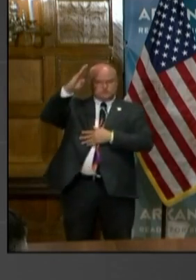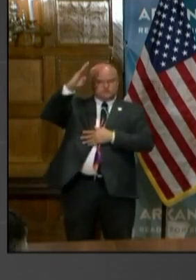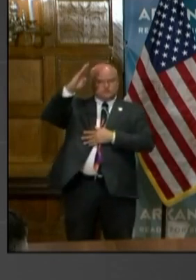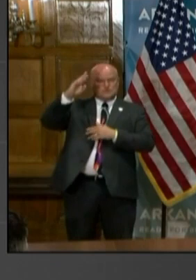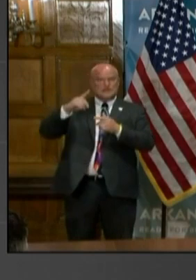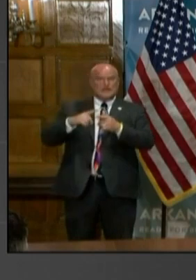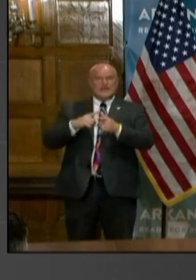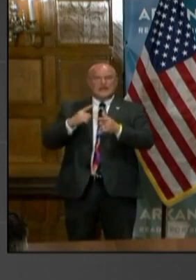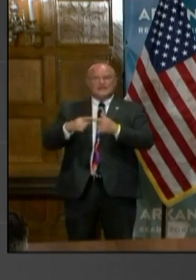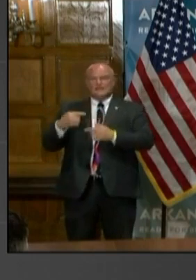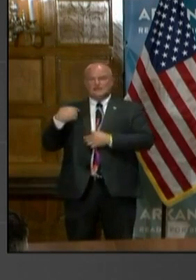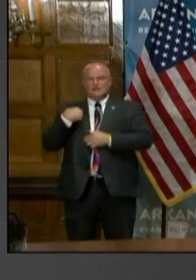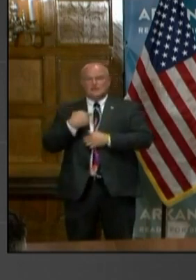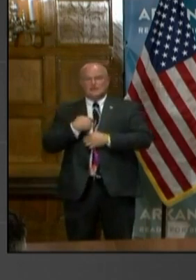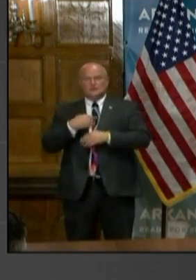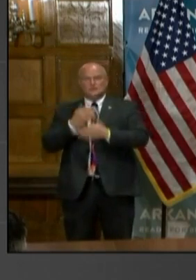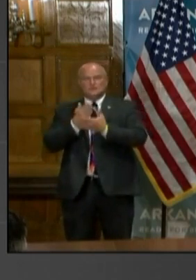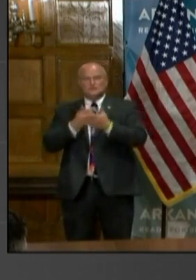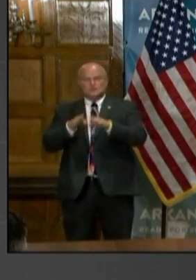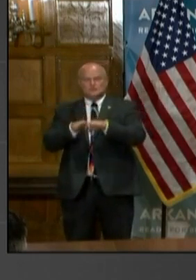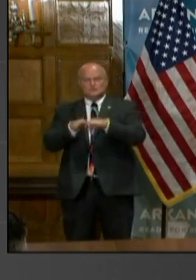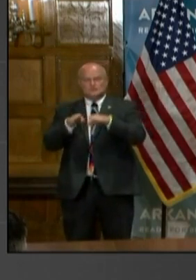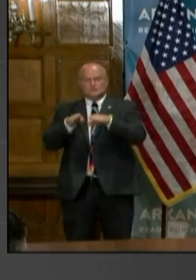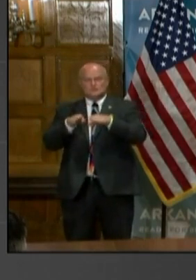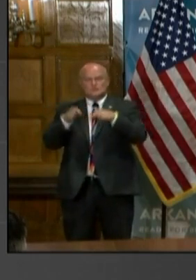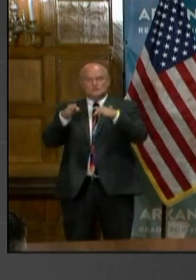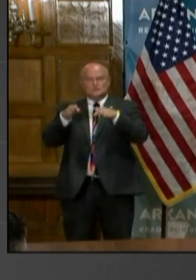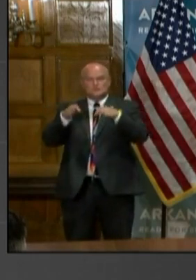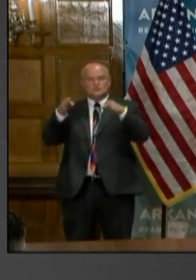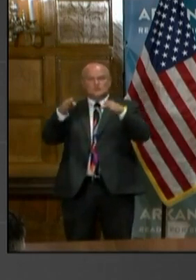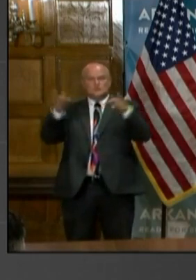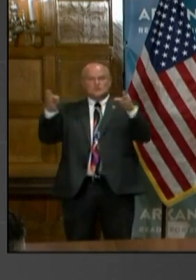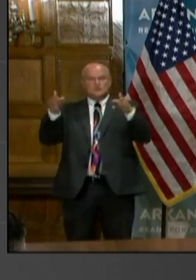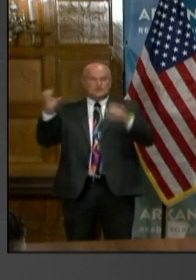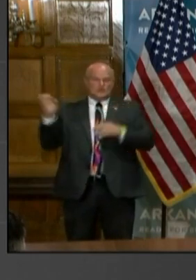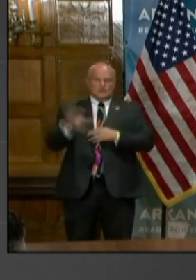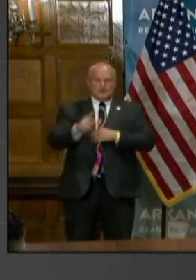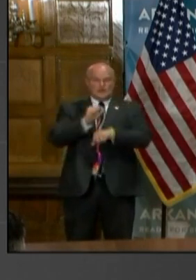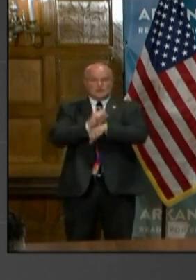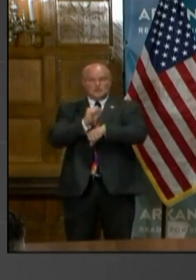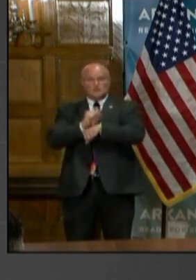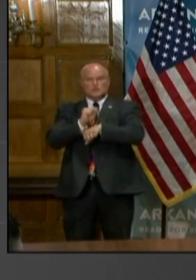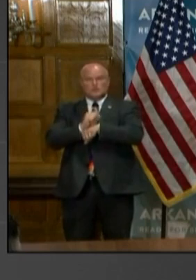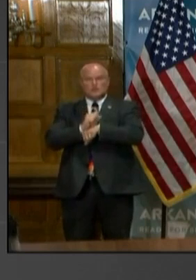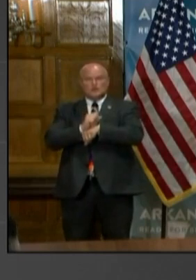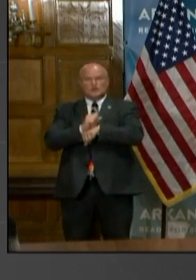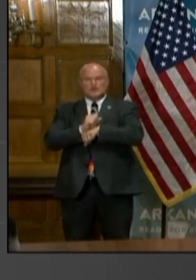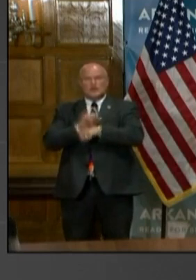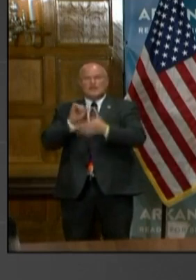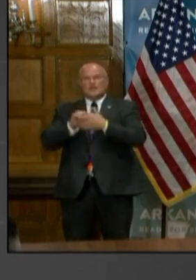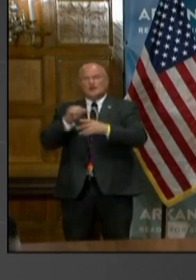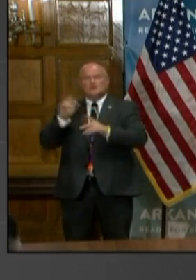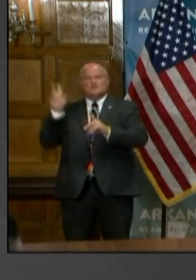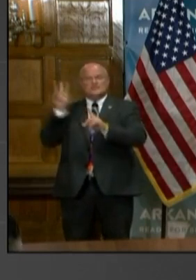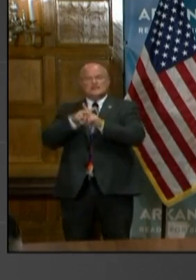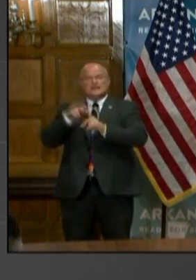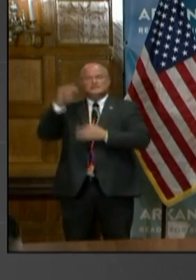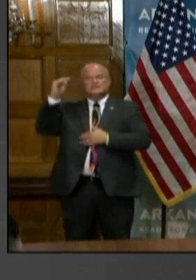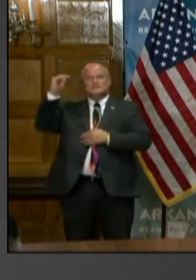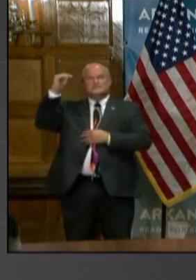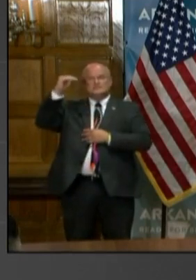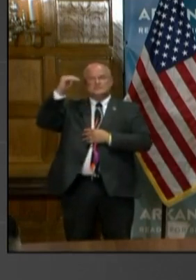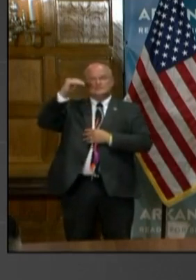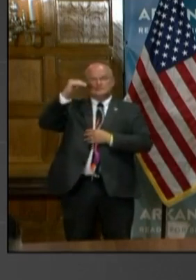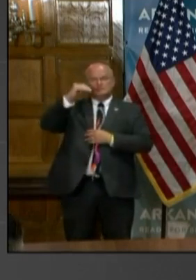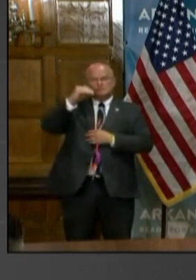and then as we gradually started returning people to work, the initial claims have been